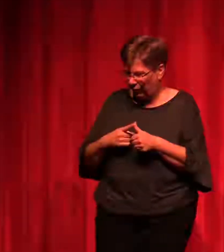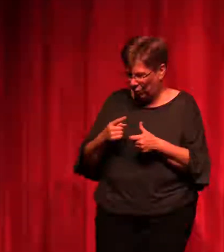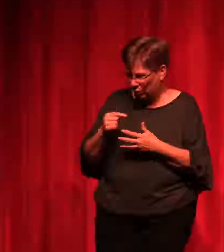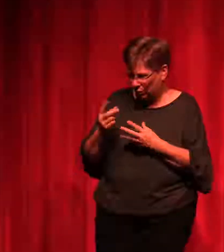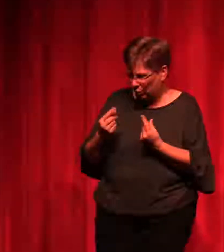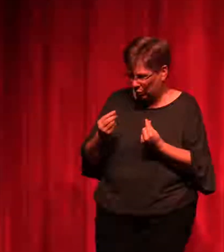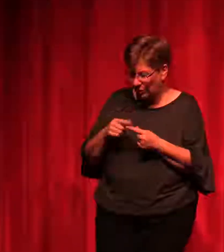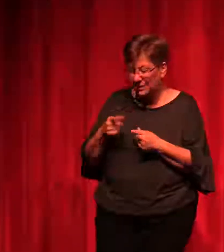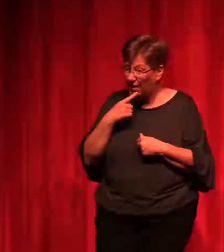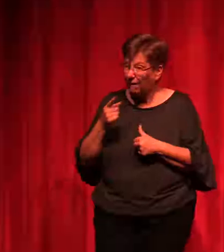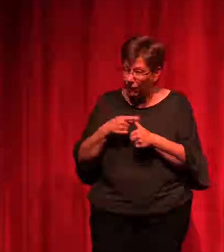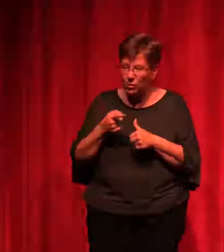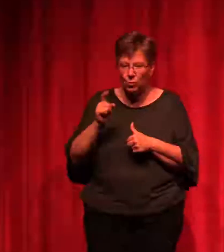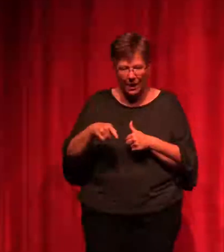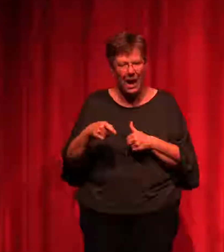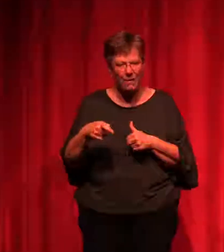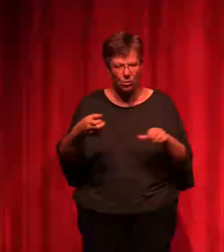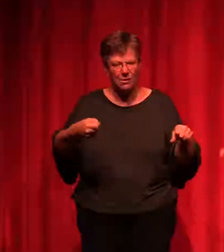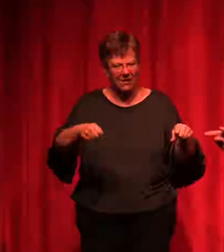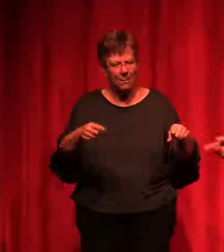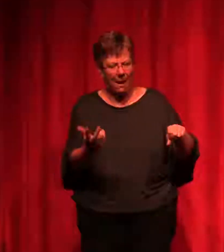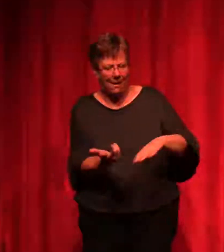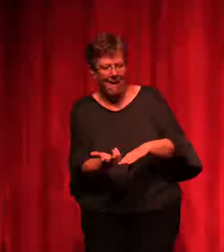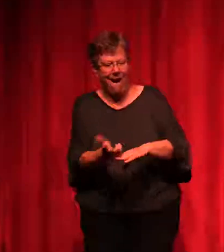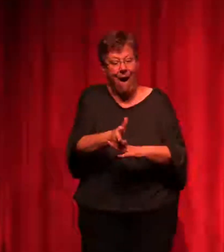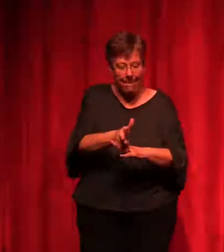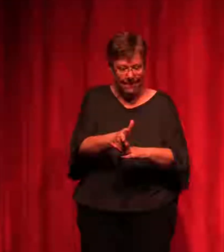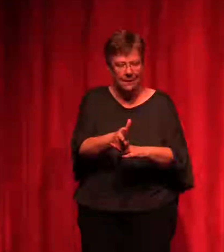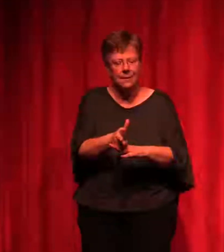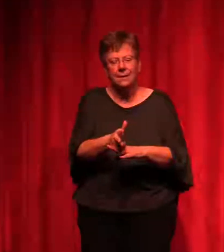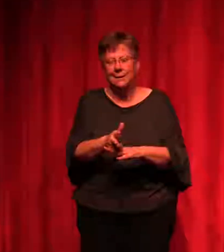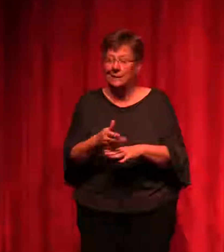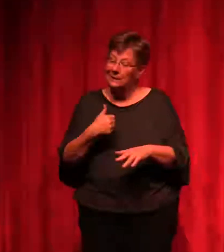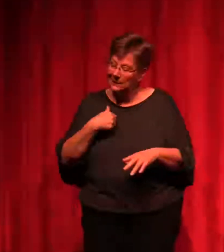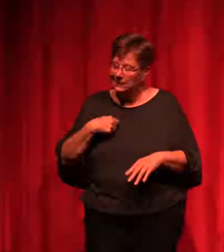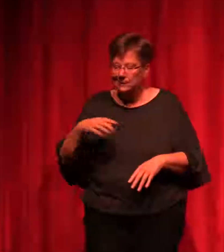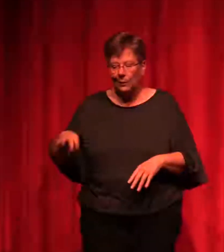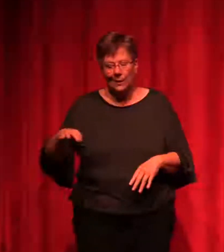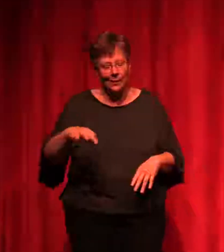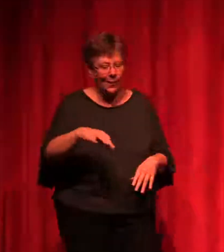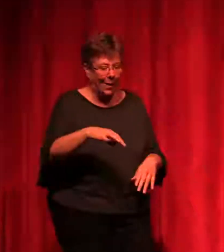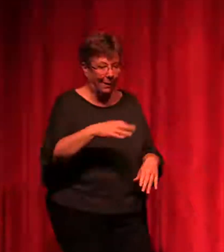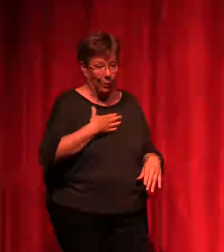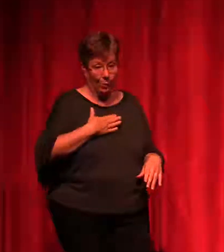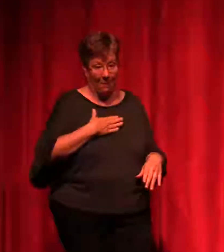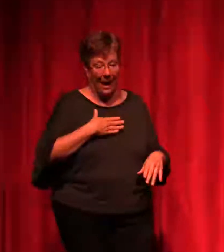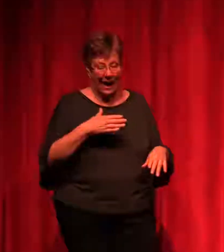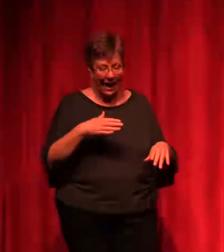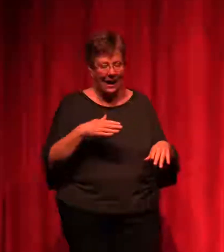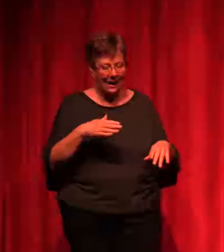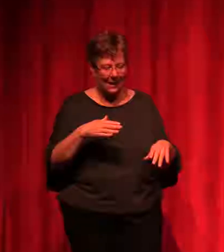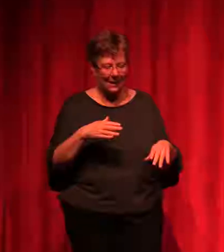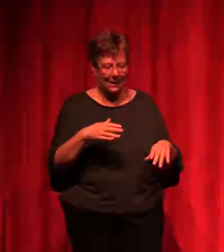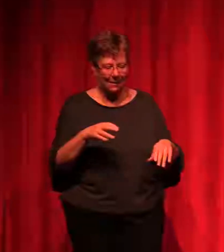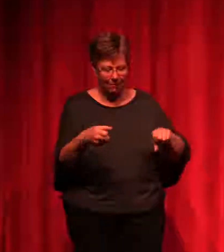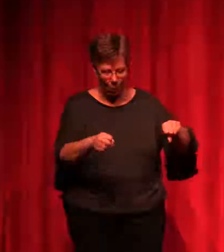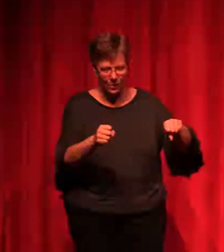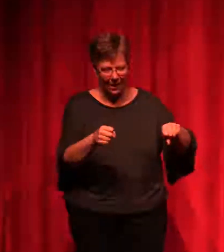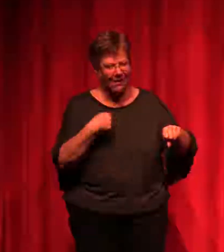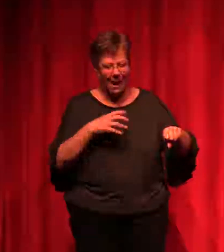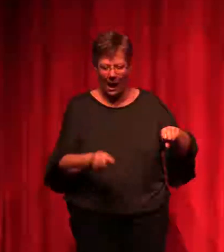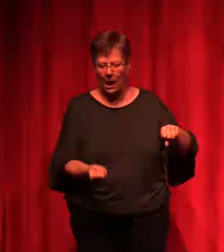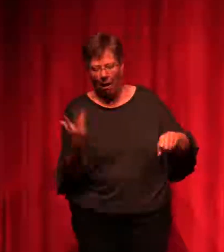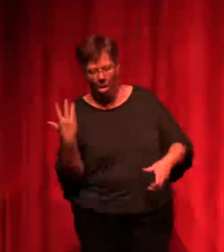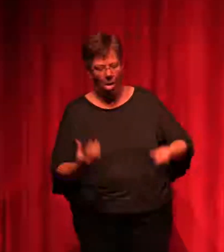we got to get the bikes up." So I walk back to my bike and unload all the bags, and I carry an extra